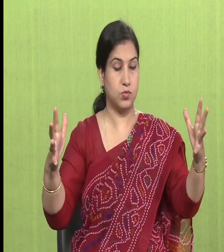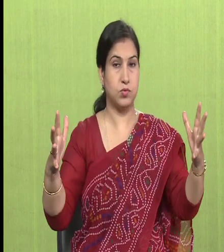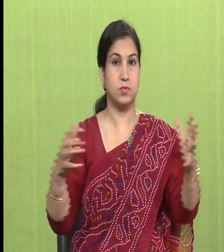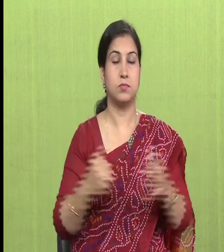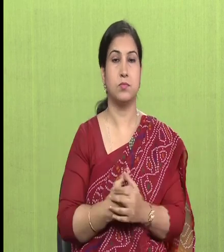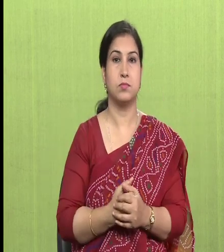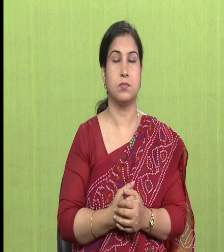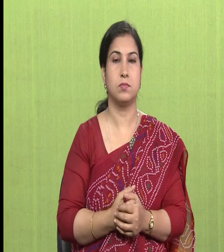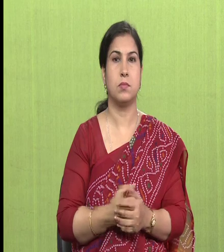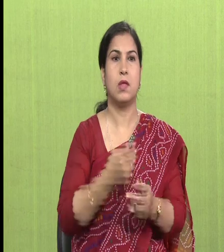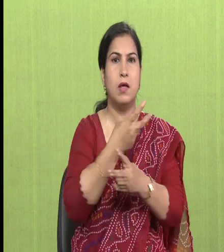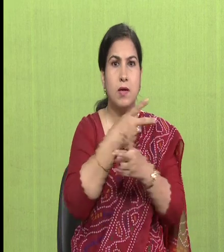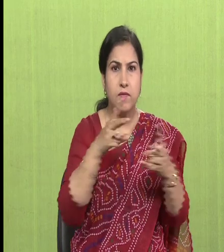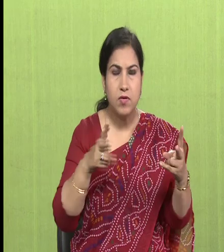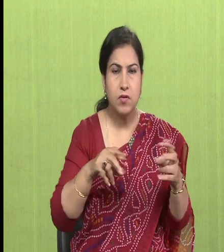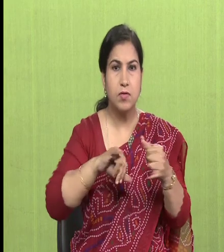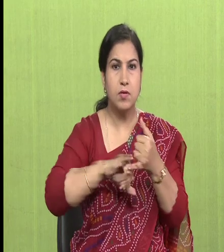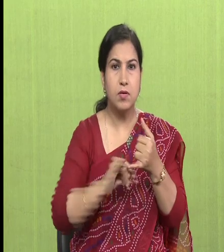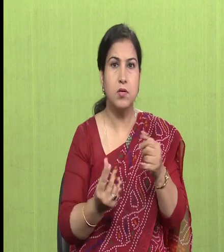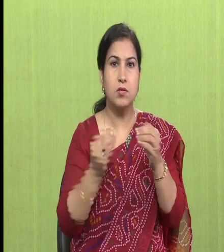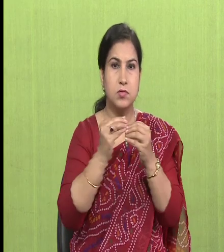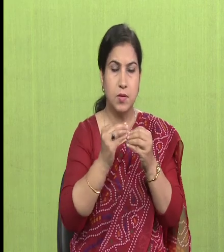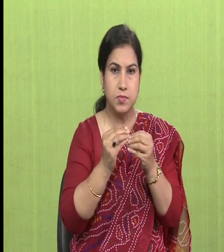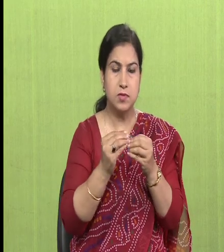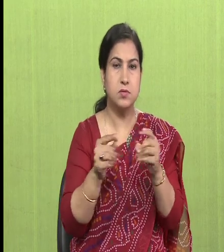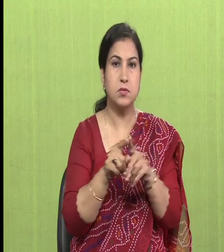of different subjects of social science.